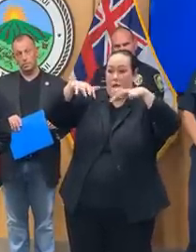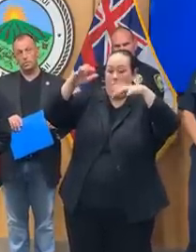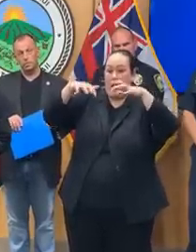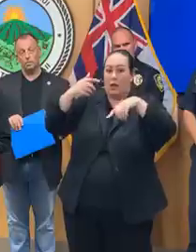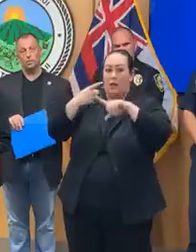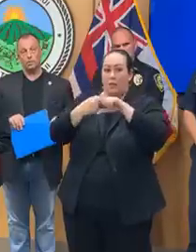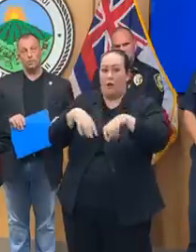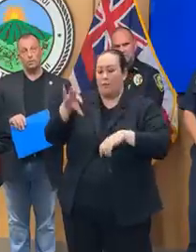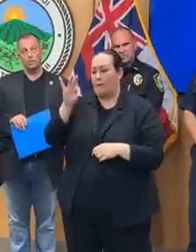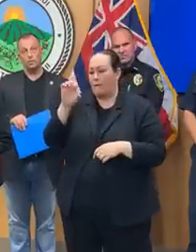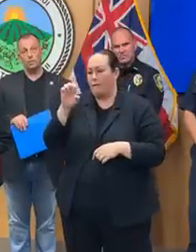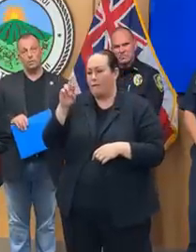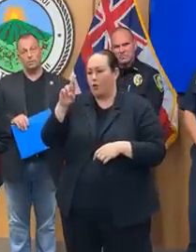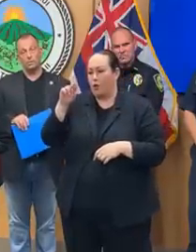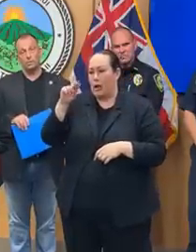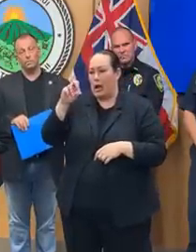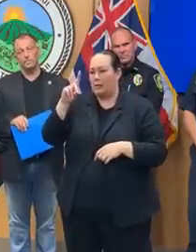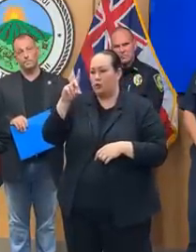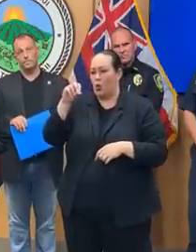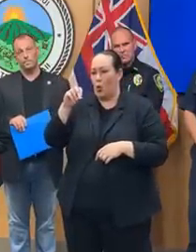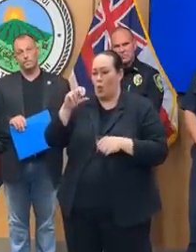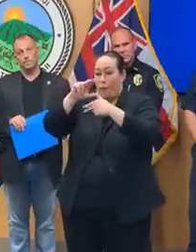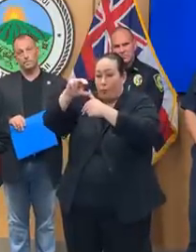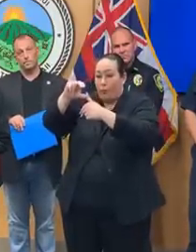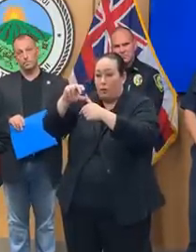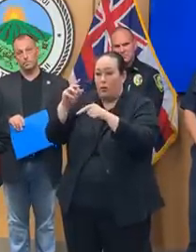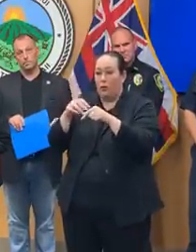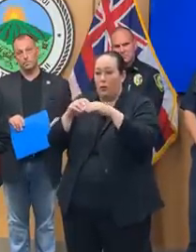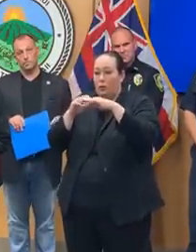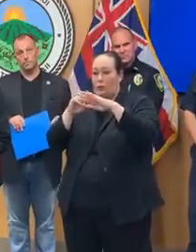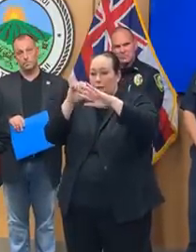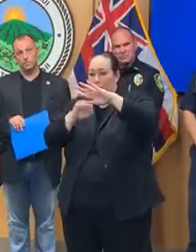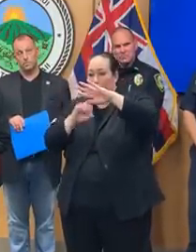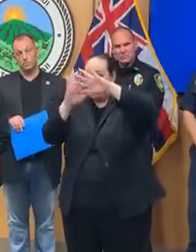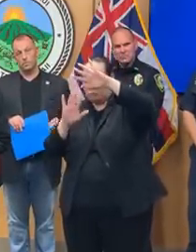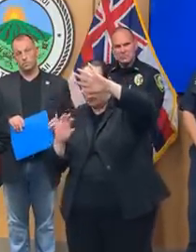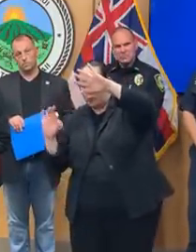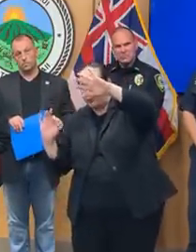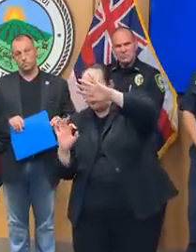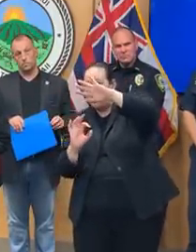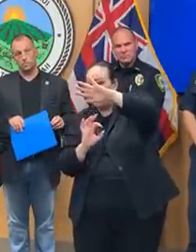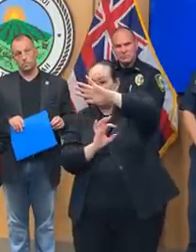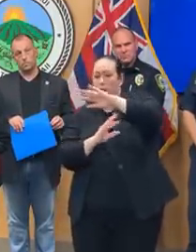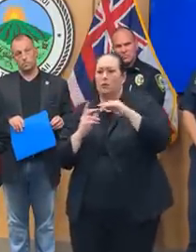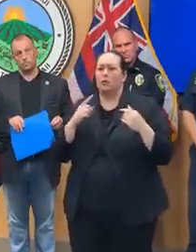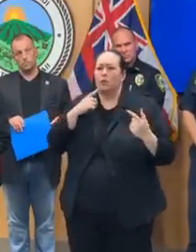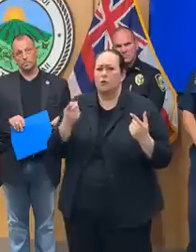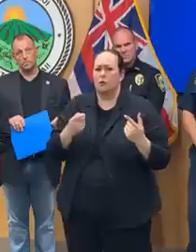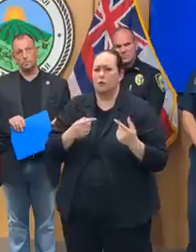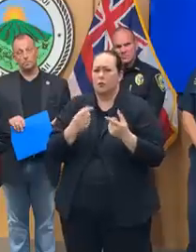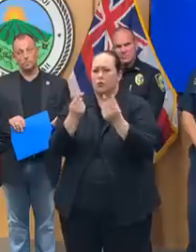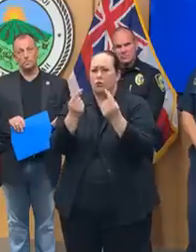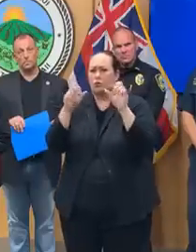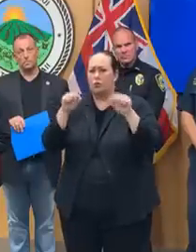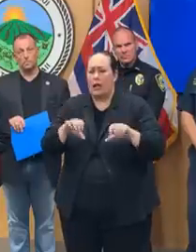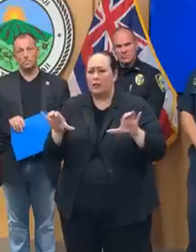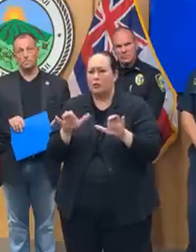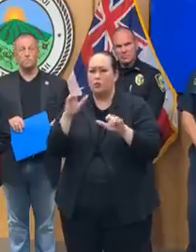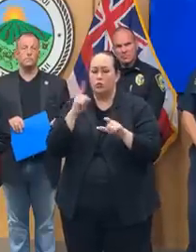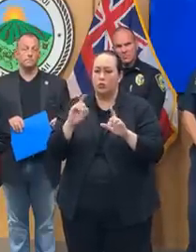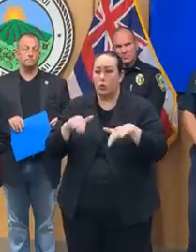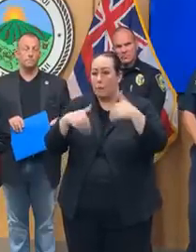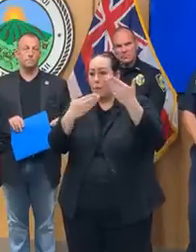from Fernando. And I'm wondering what you are able to do about it to provide shelter to the ground